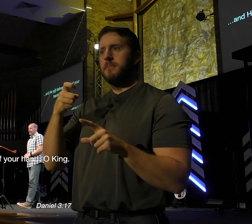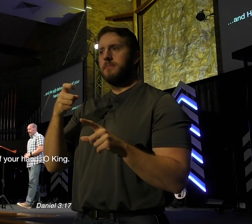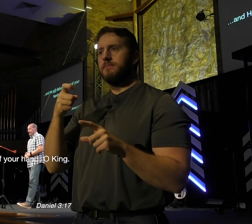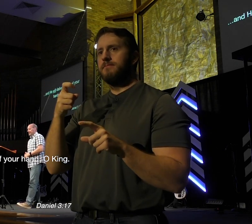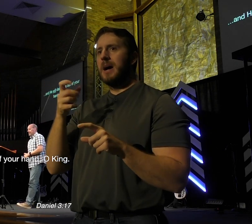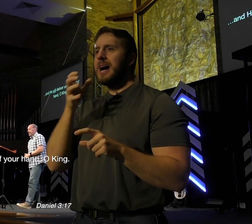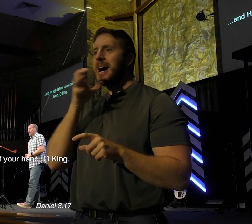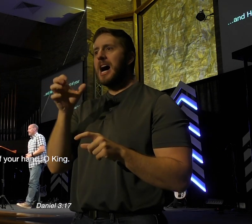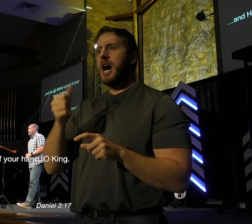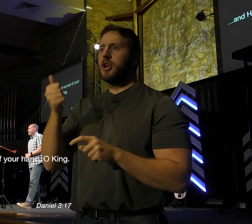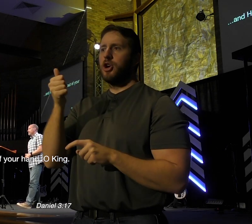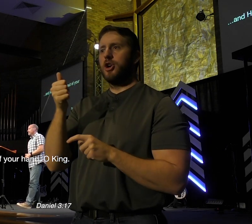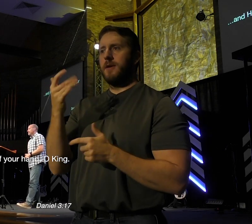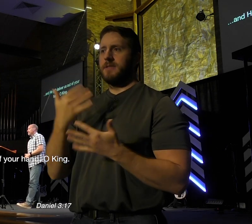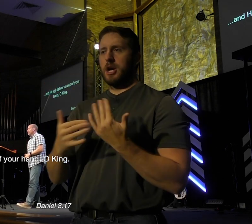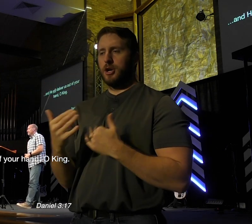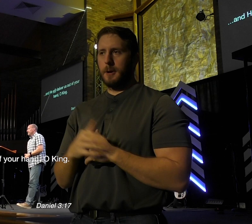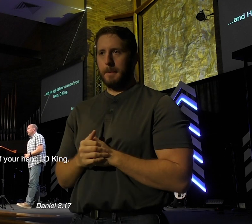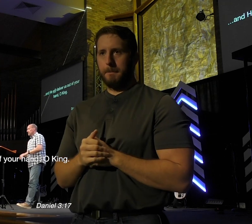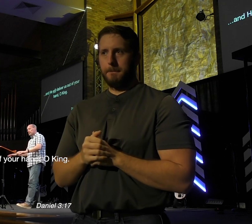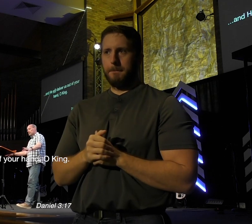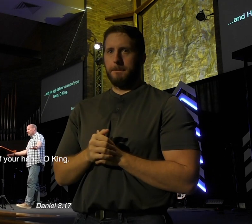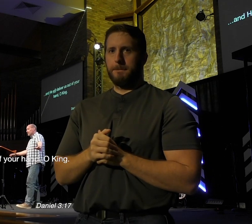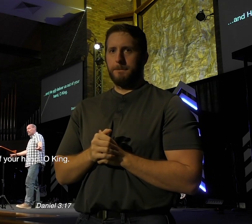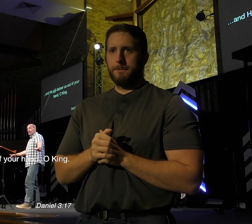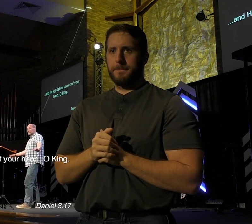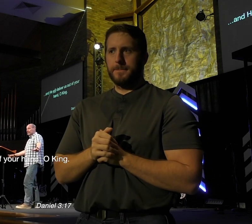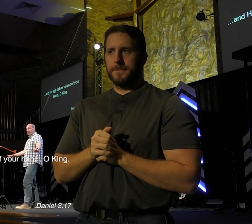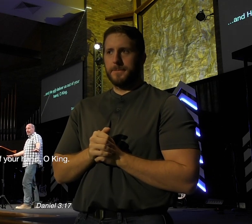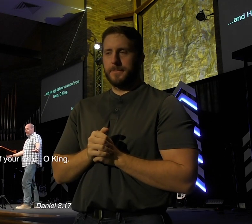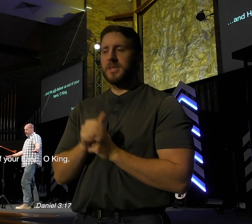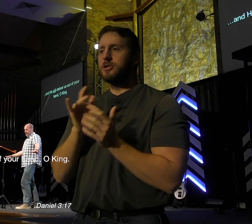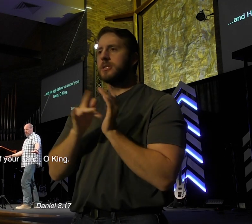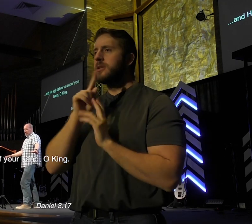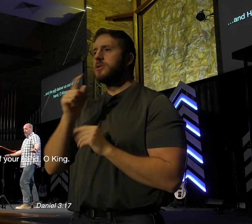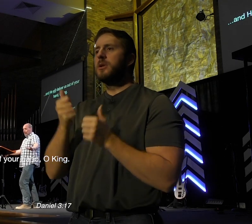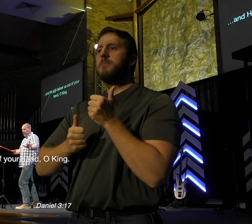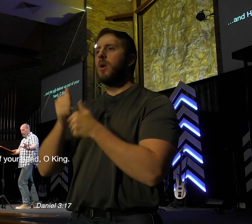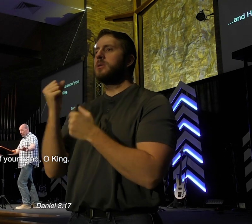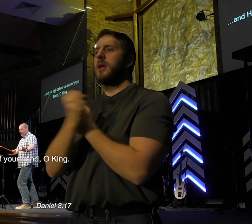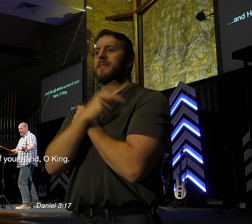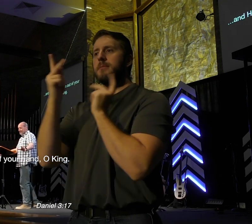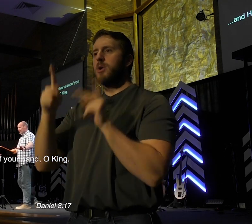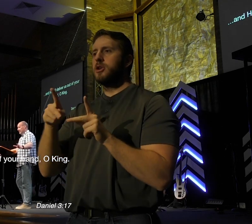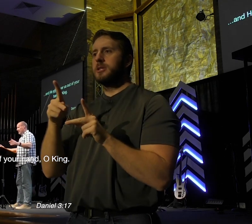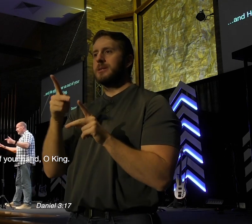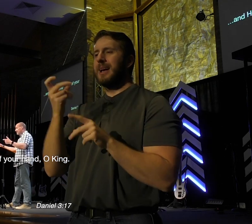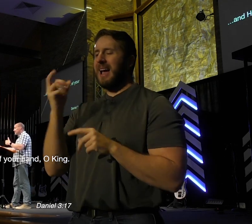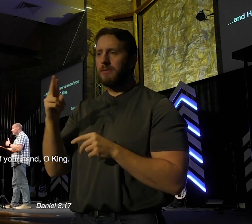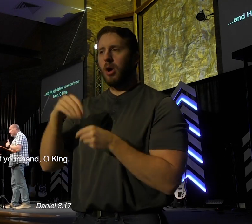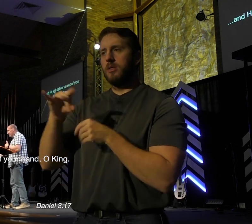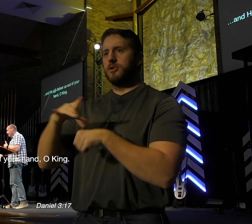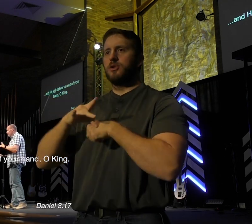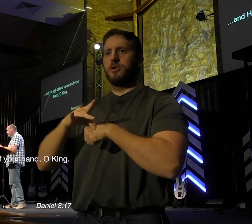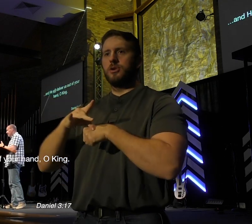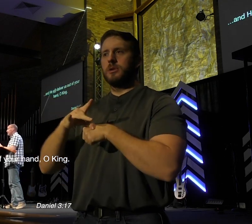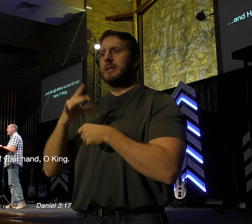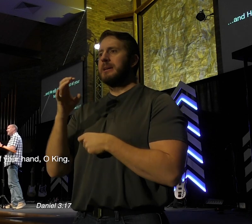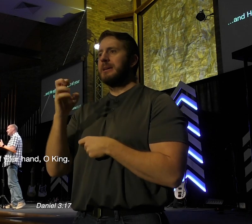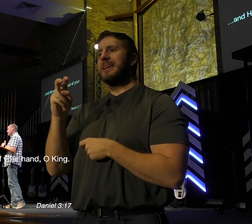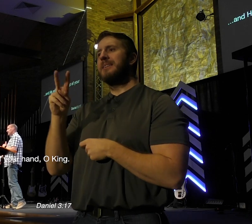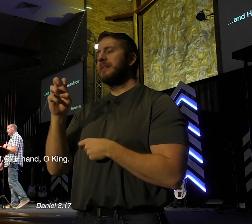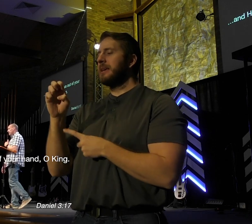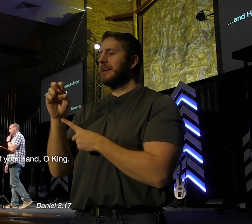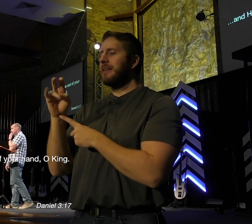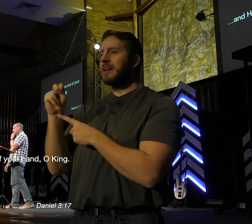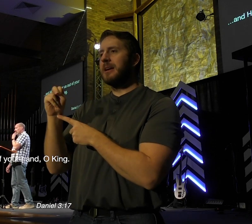fire. Jesus, who is the most loving person whoever walked this earth, even his detractors will tell you,